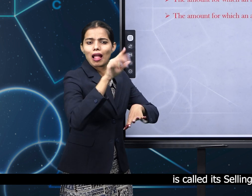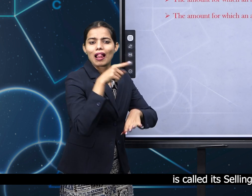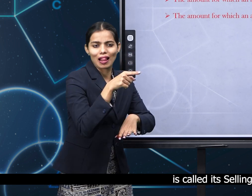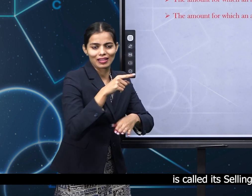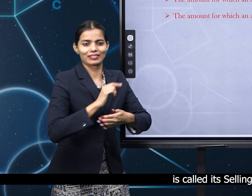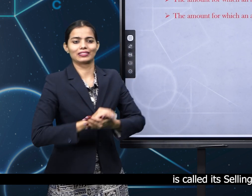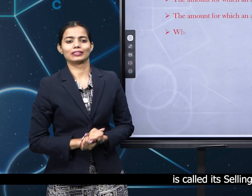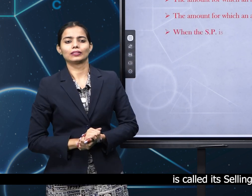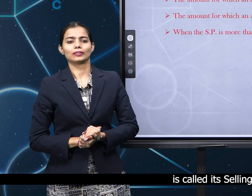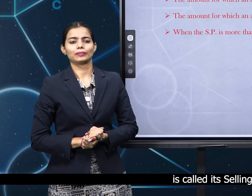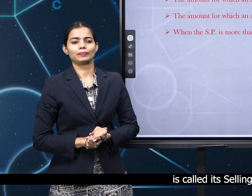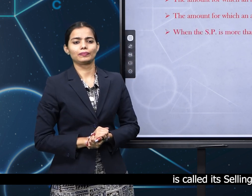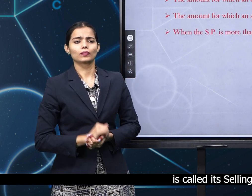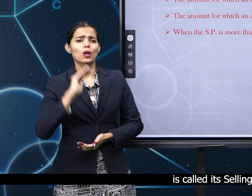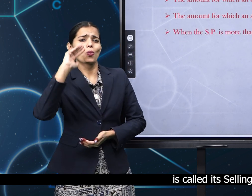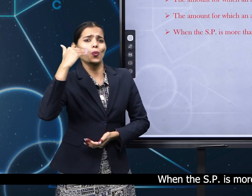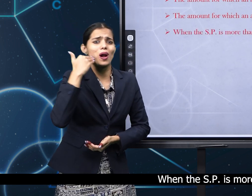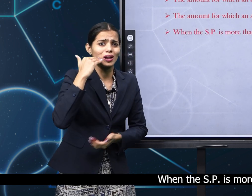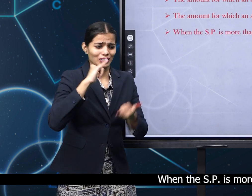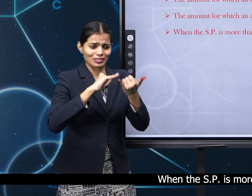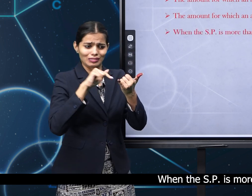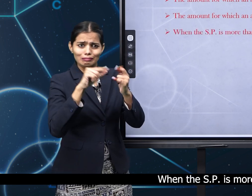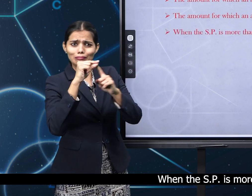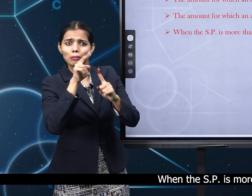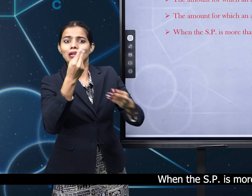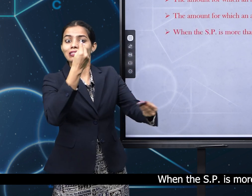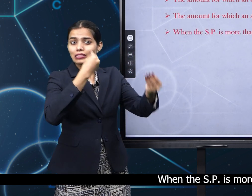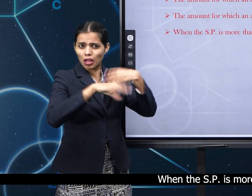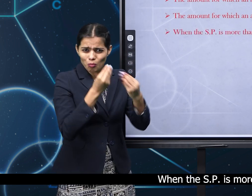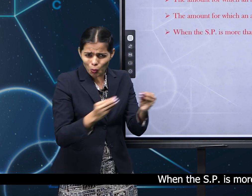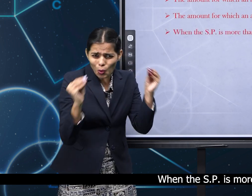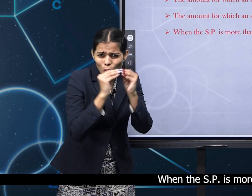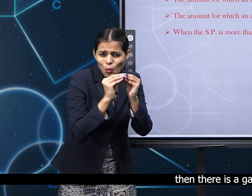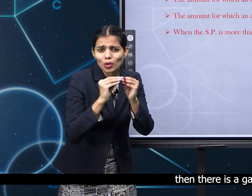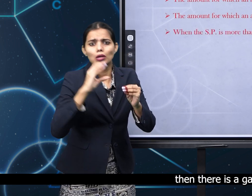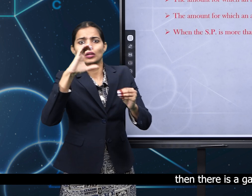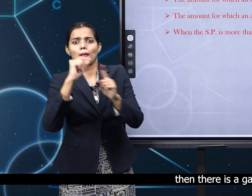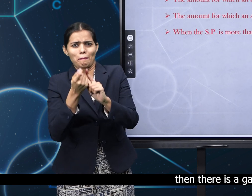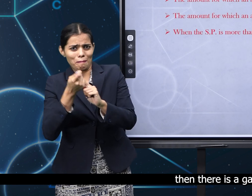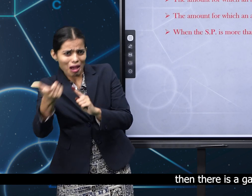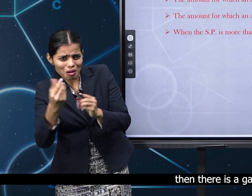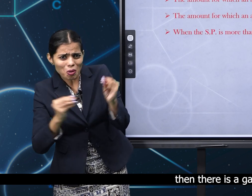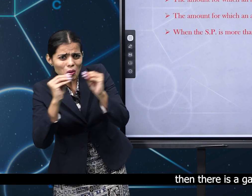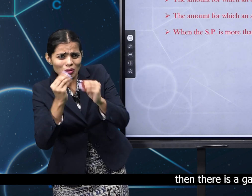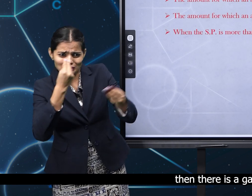SP. When the SP is more than the CP, then there is a gain or profit.